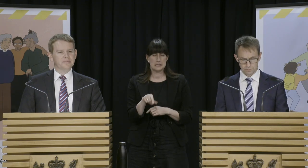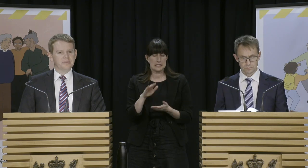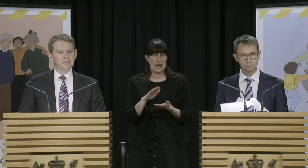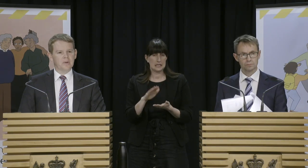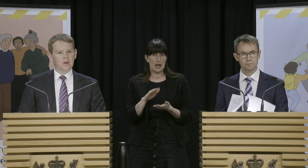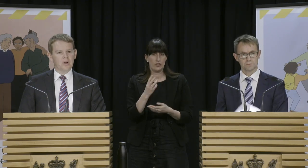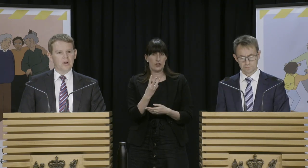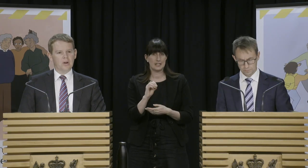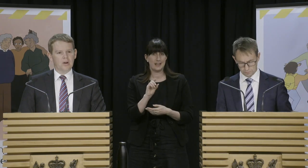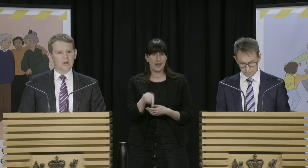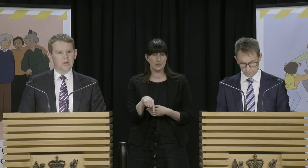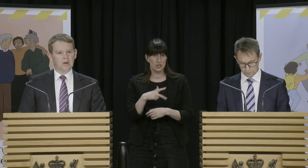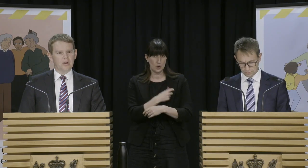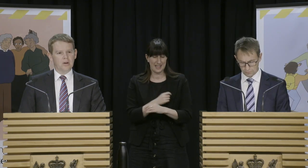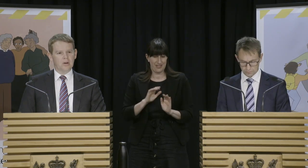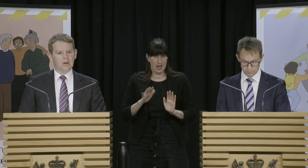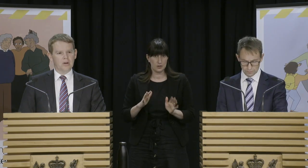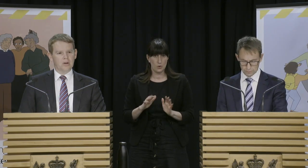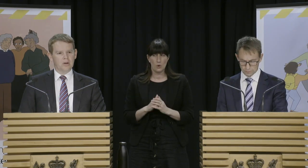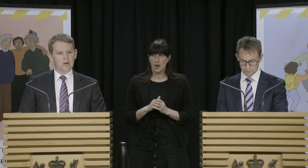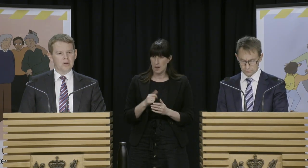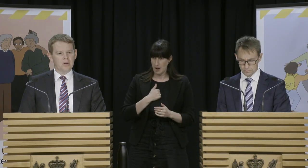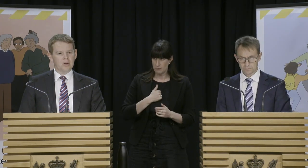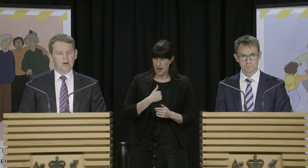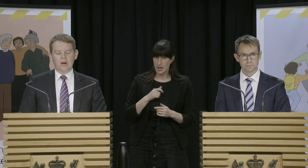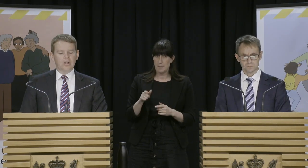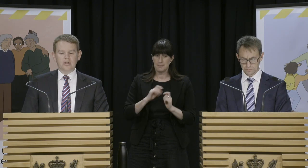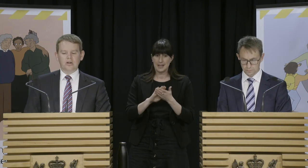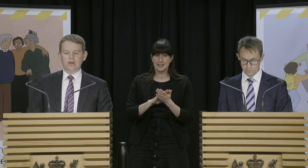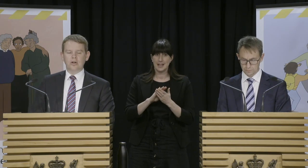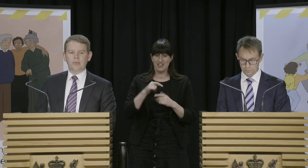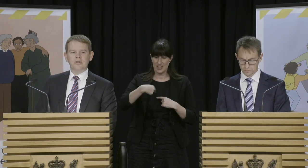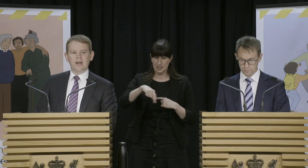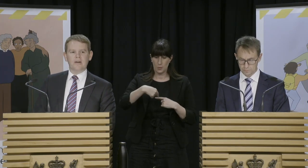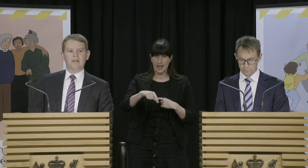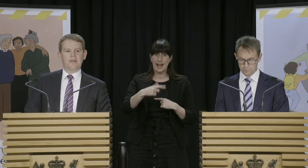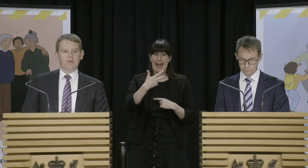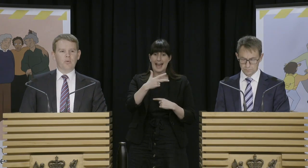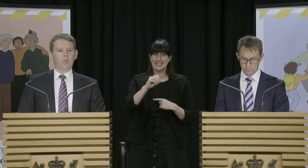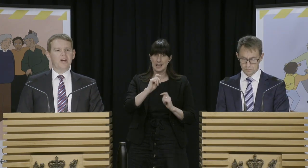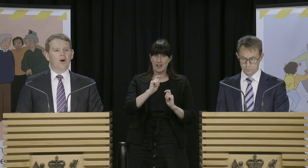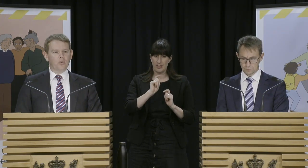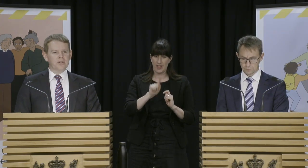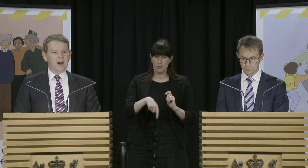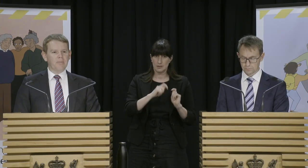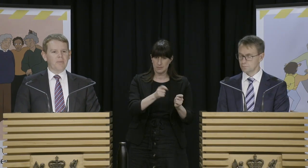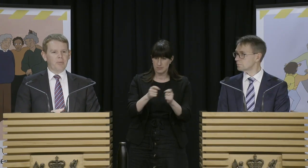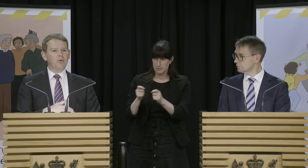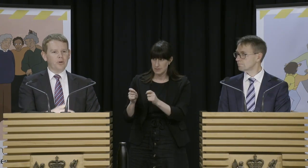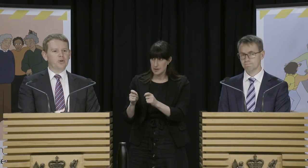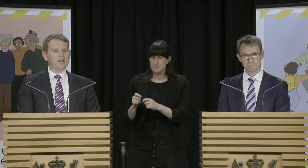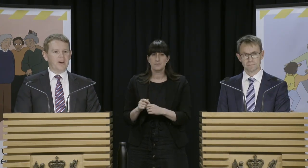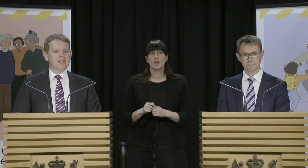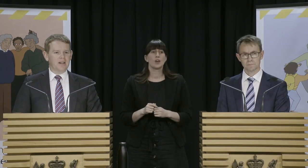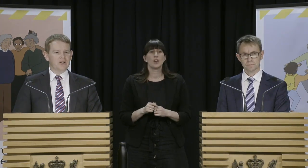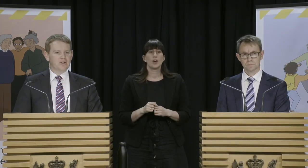received this week. So am I right in thinking that you will only administer around 80,000 doses this week? No, because that was what we hold. The people who